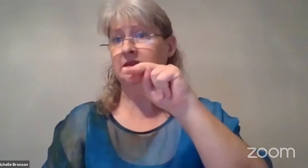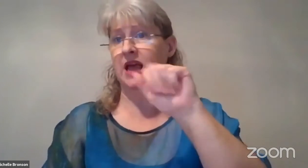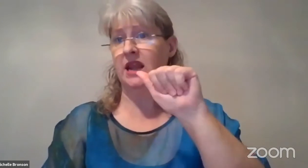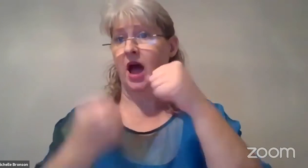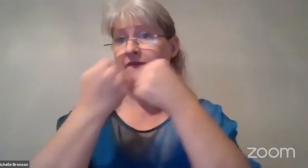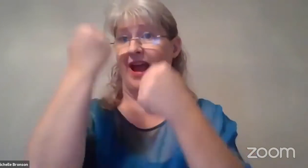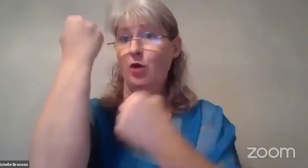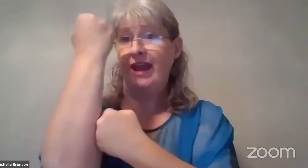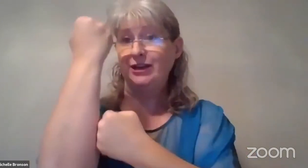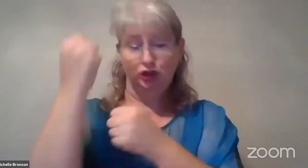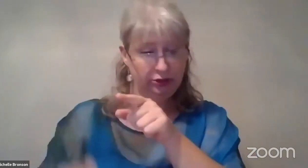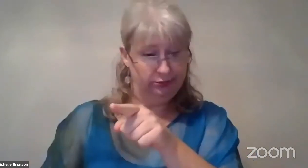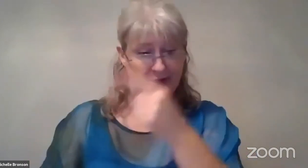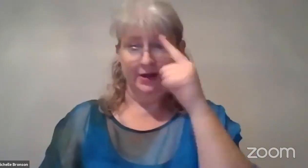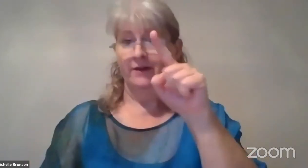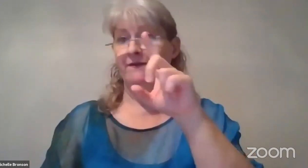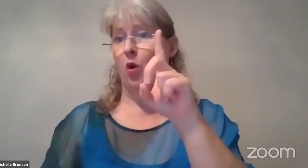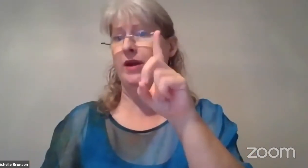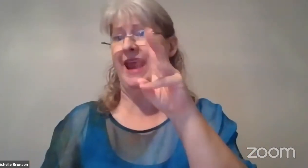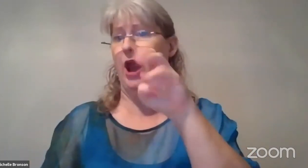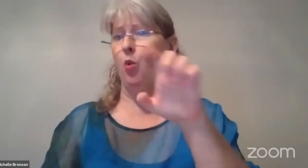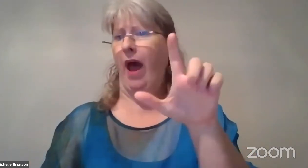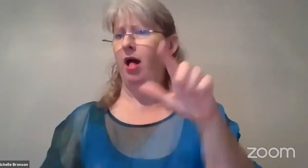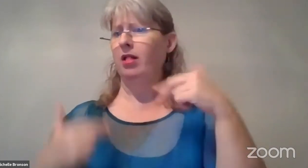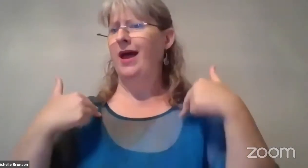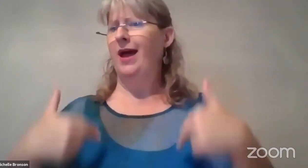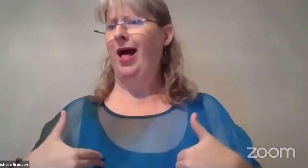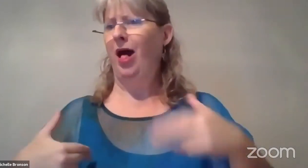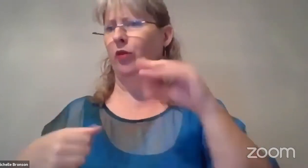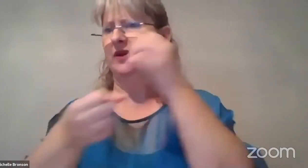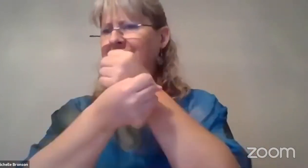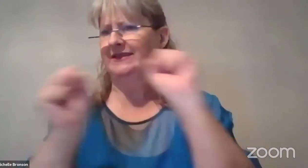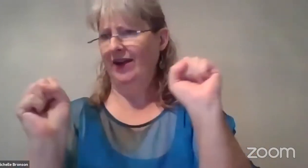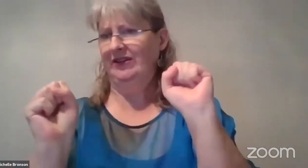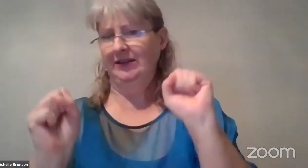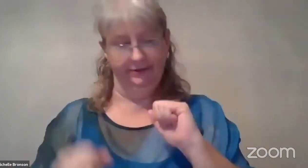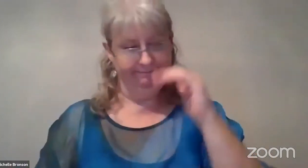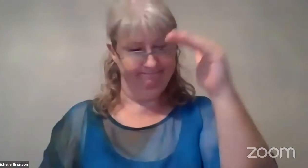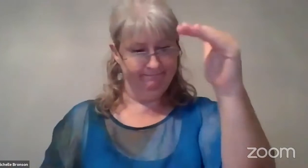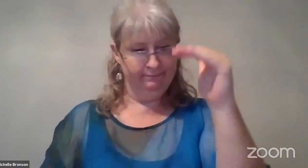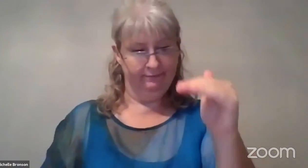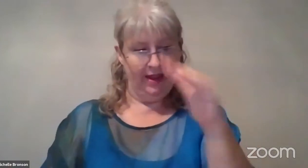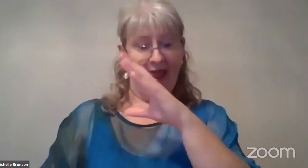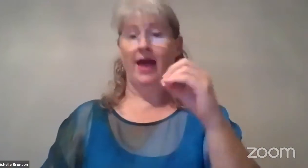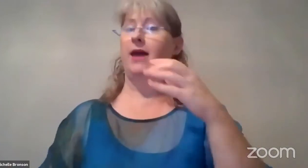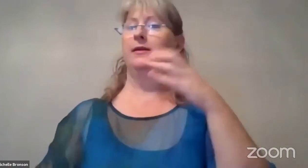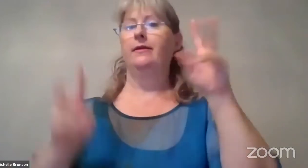try again. And the Cigna Foundation was also denied for the D-Well Health and Safety.